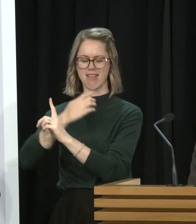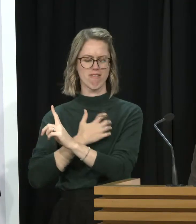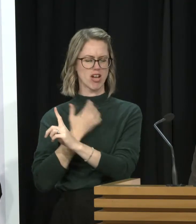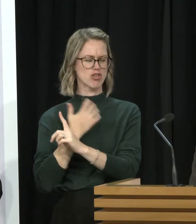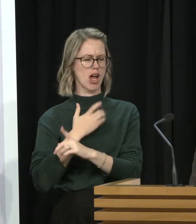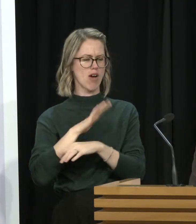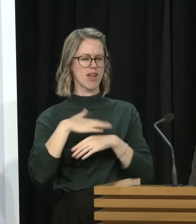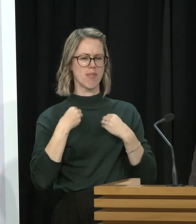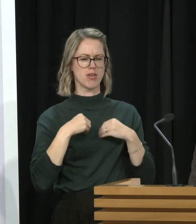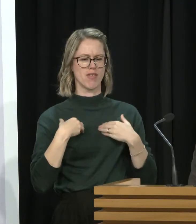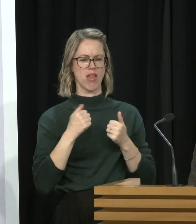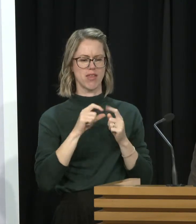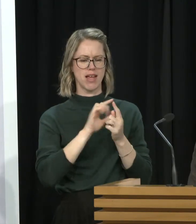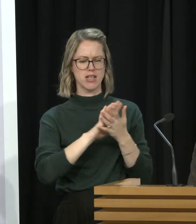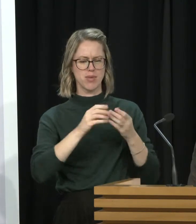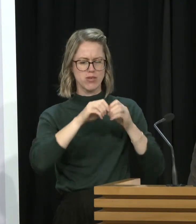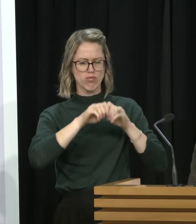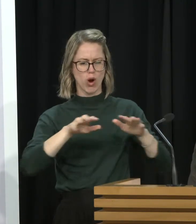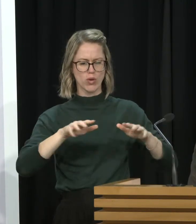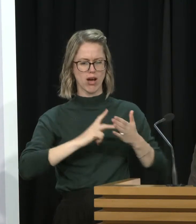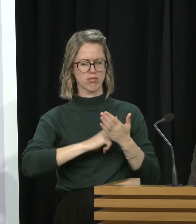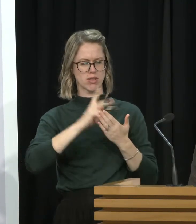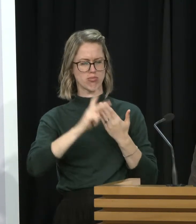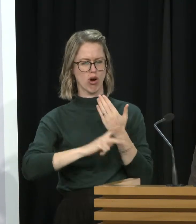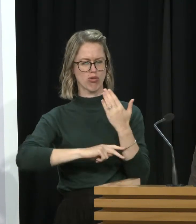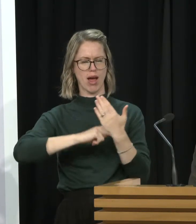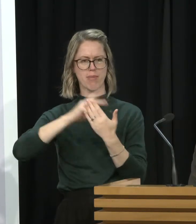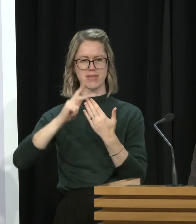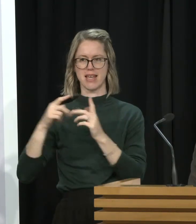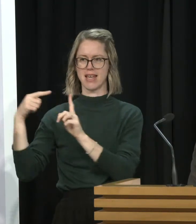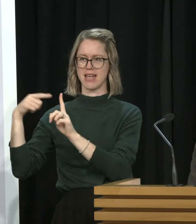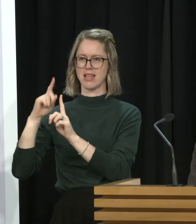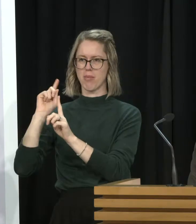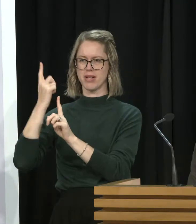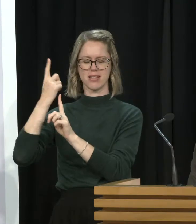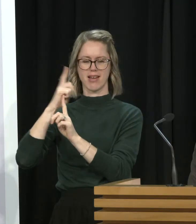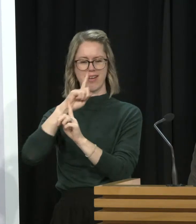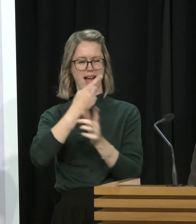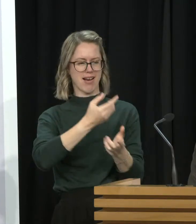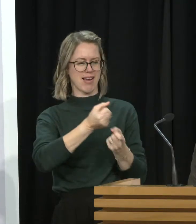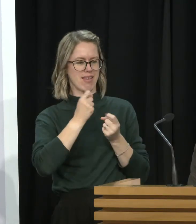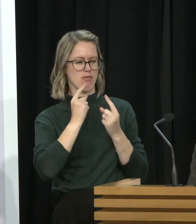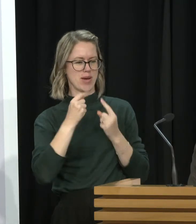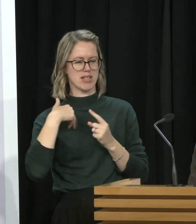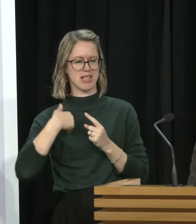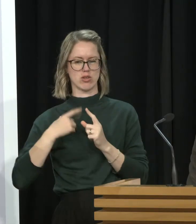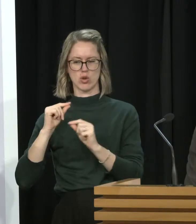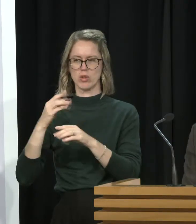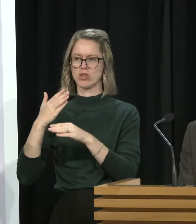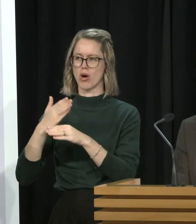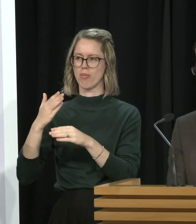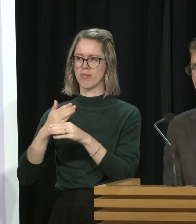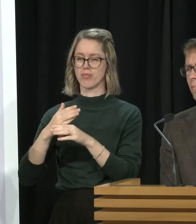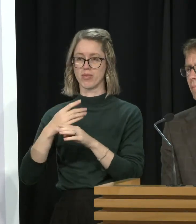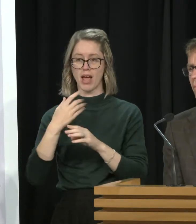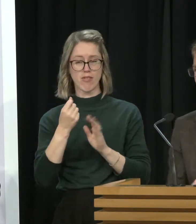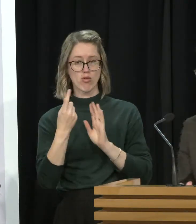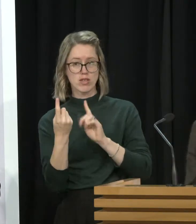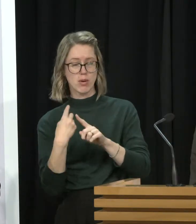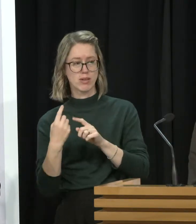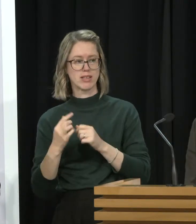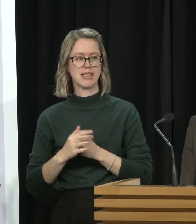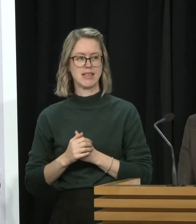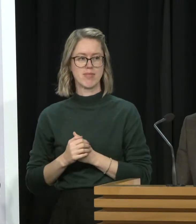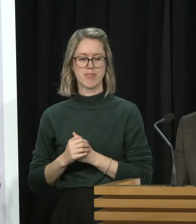that the Ministry of Health and DHBs have rolled out some programs and that he himself struggles to get the information he requires to do his job. Do you have a response